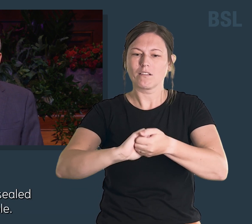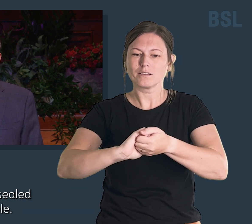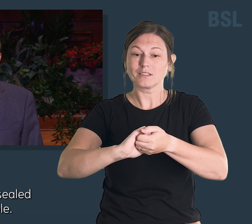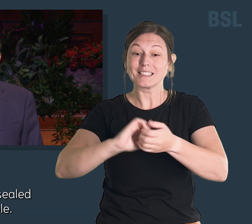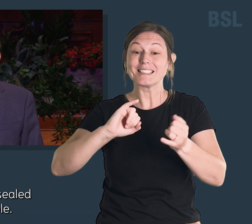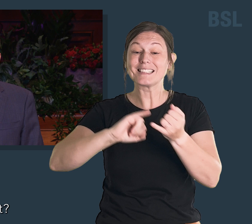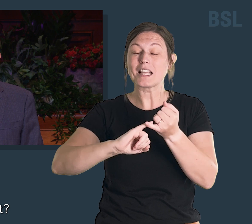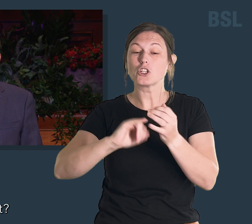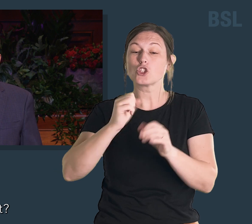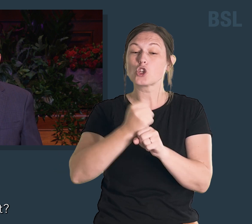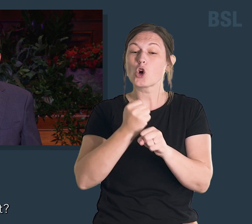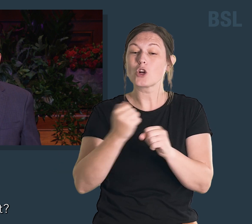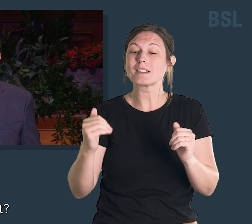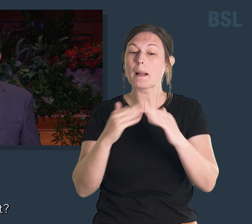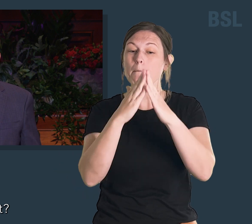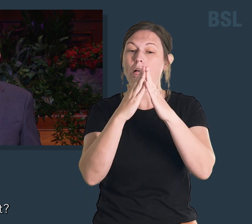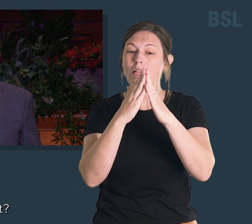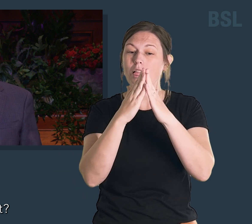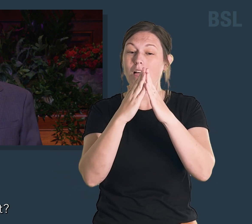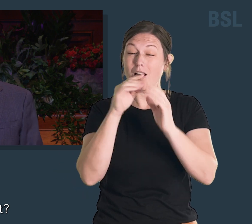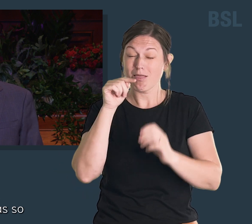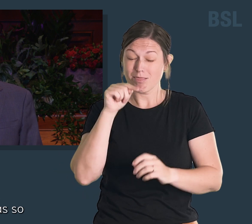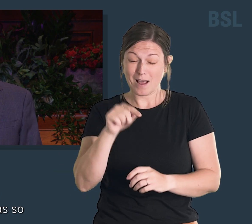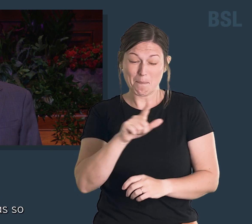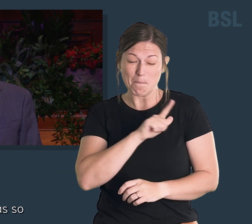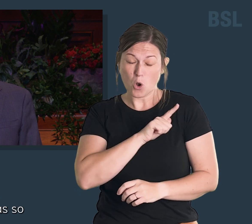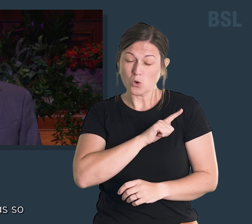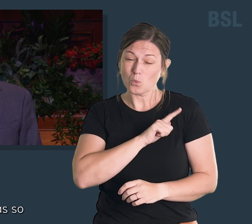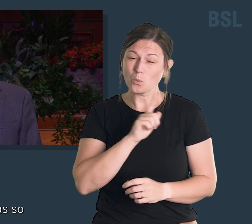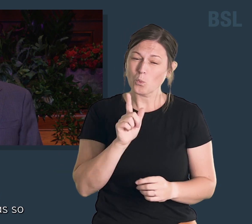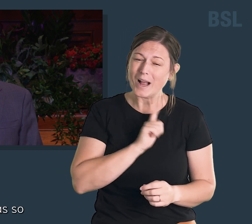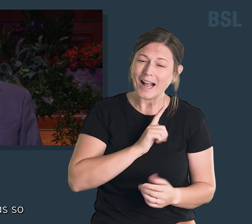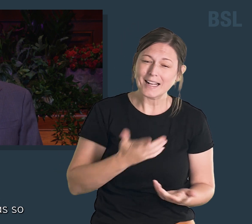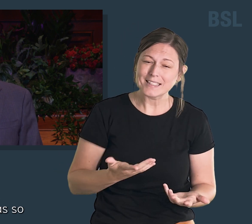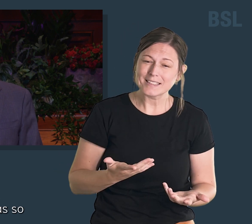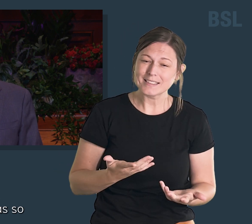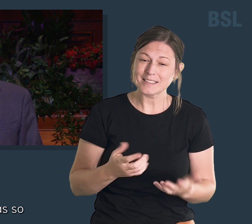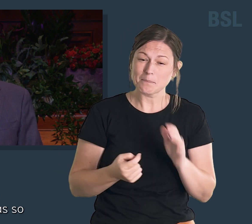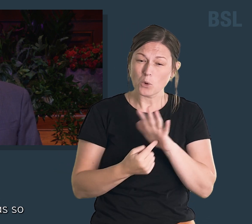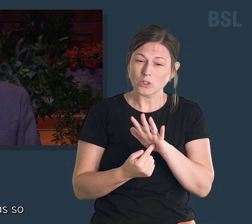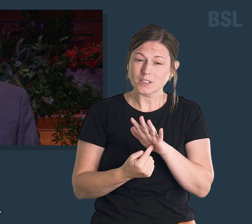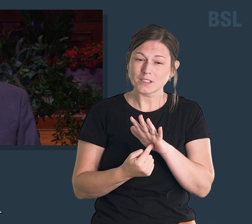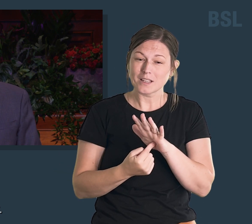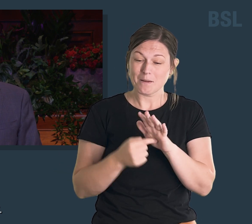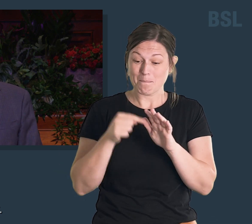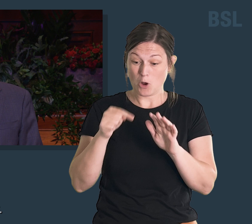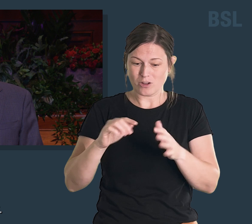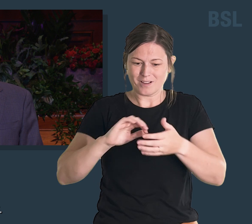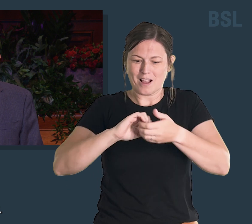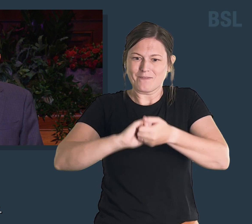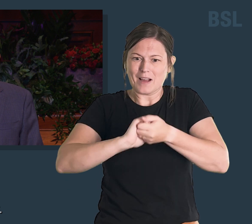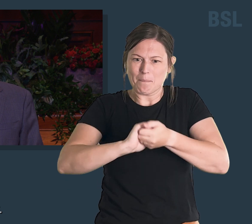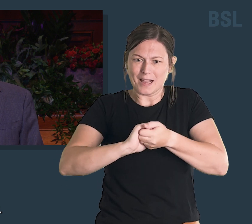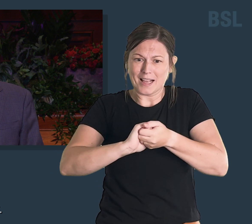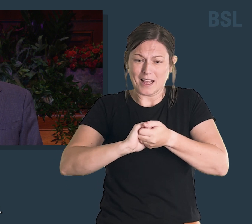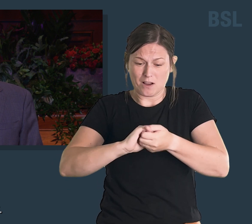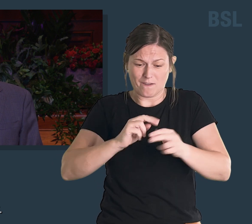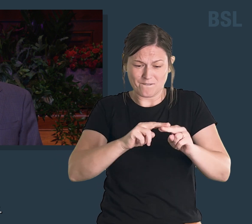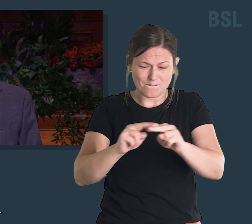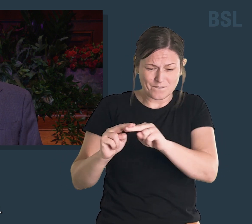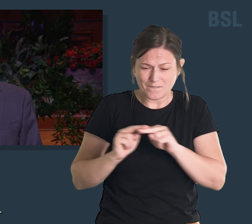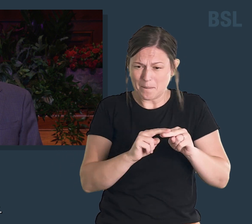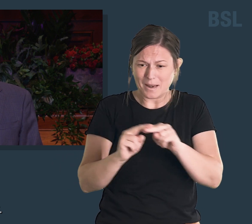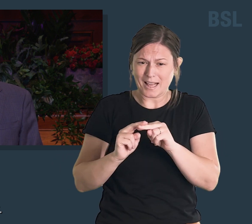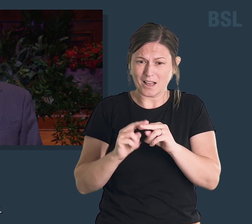Temple. Why so important? Because the very reason the earth was created was so families could be formed and